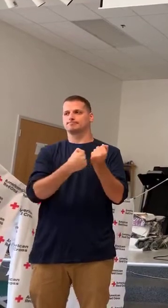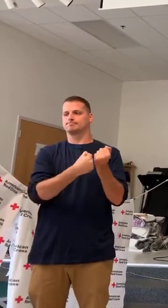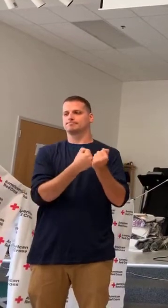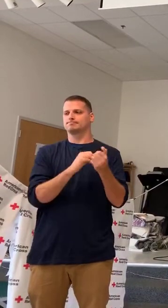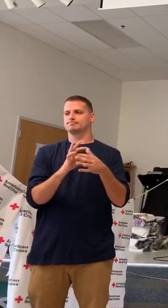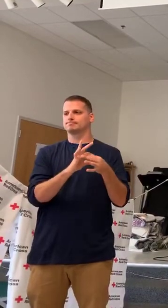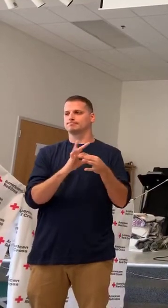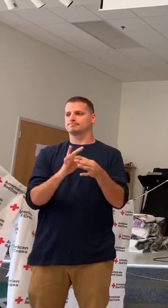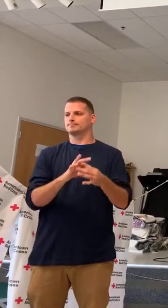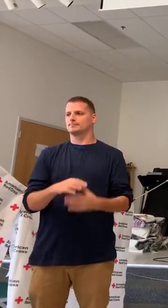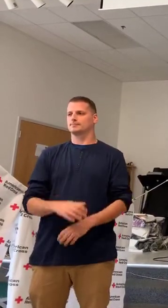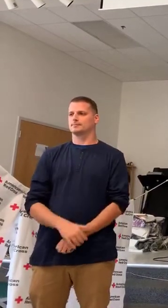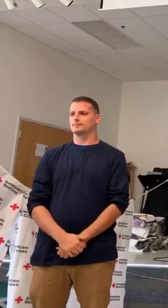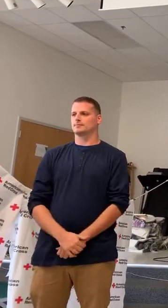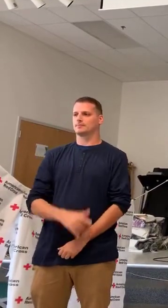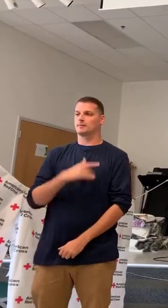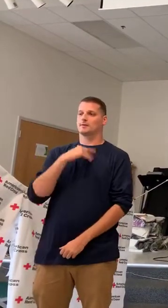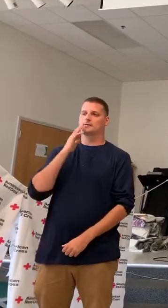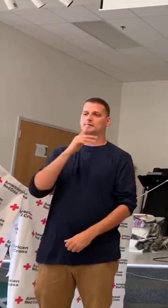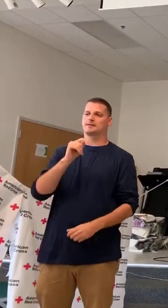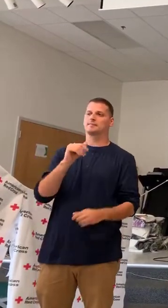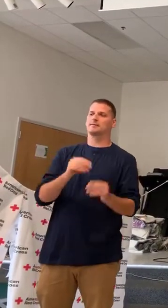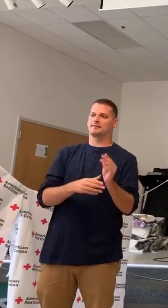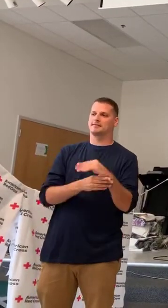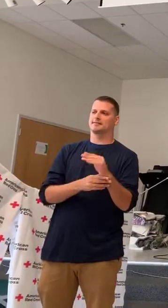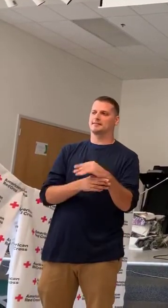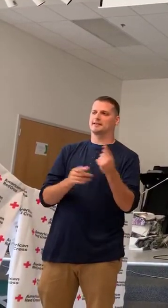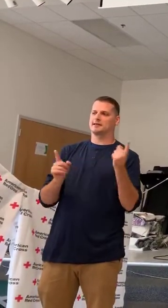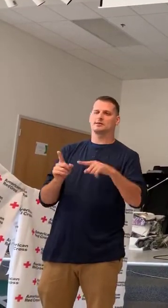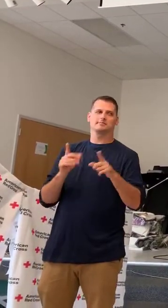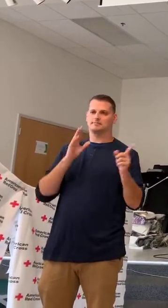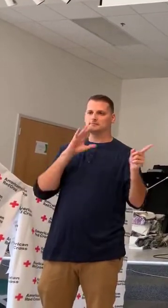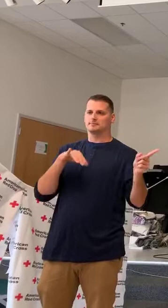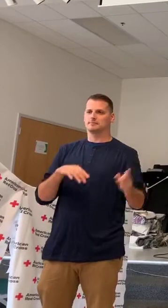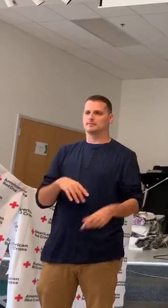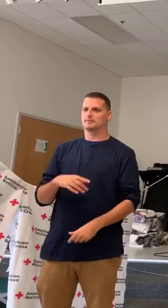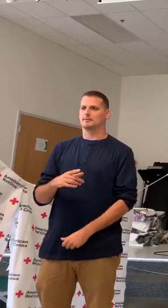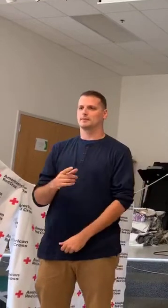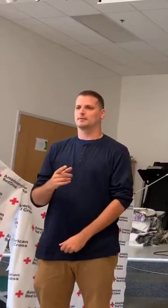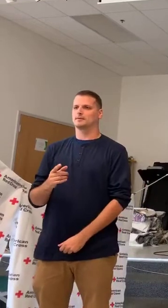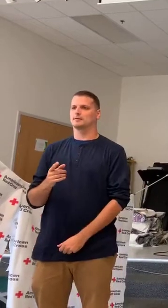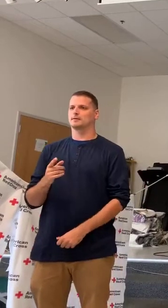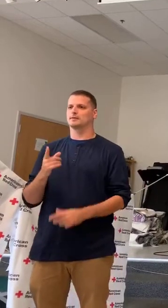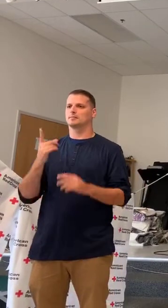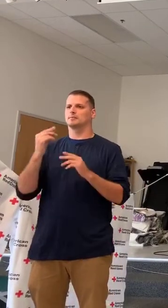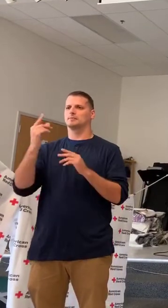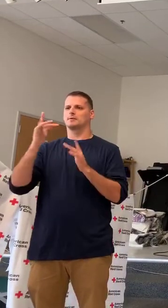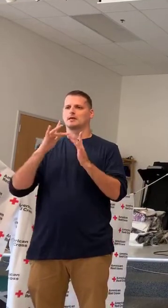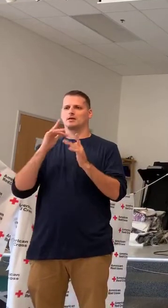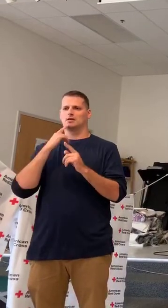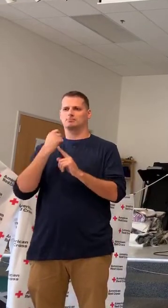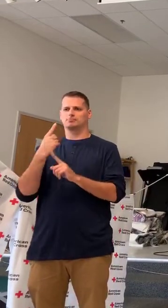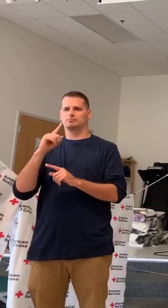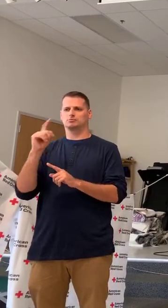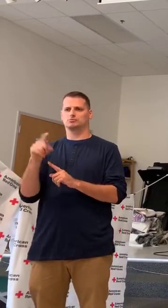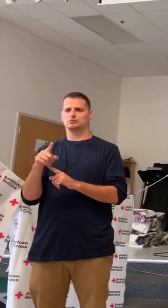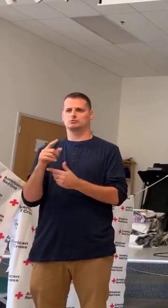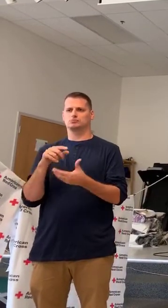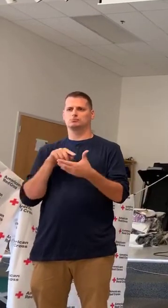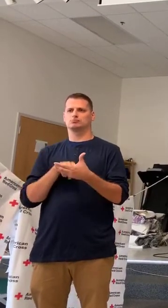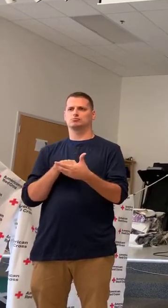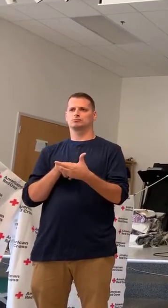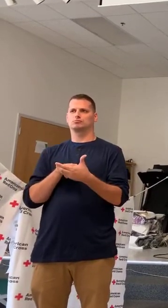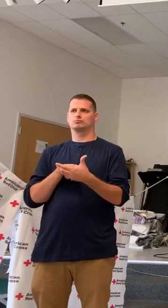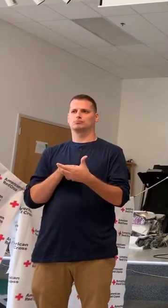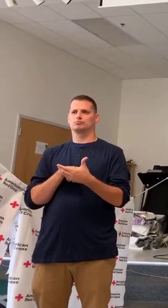Tam's saying yes for, okay, one more? Oh, from the online audience. Yeah, so I know that the road